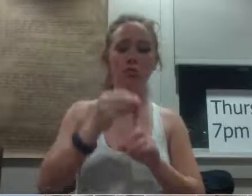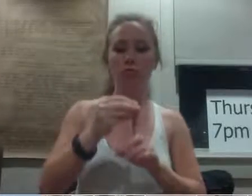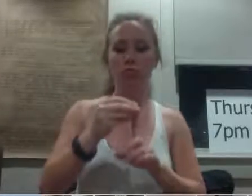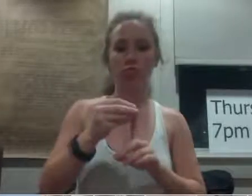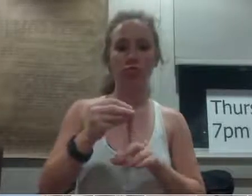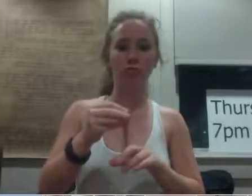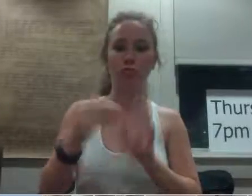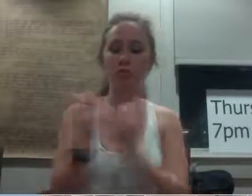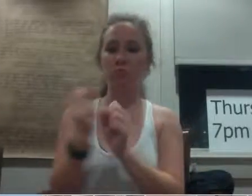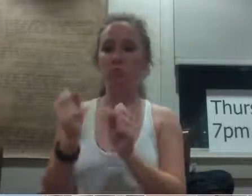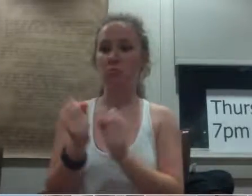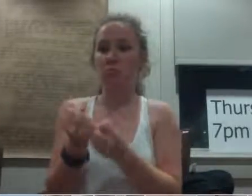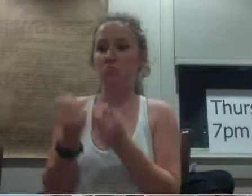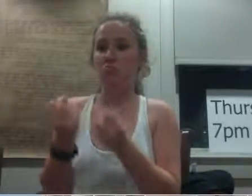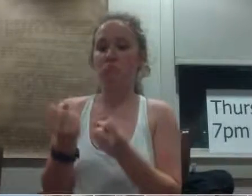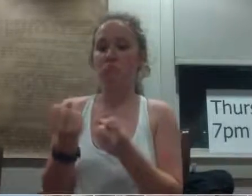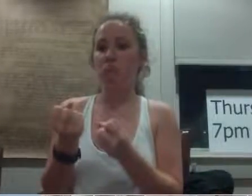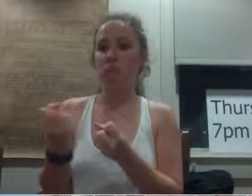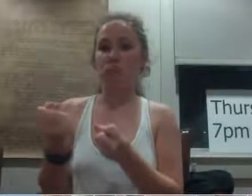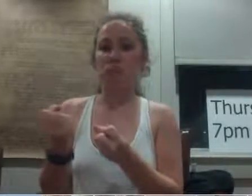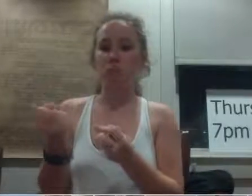writers pulled from.